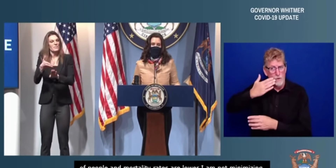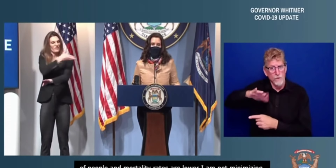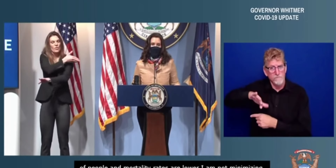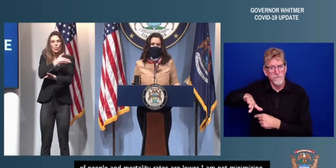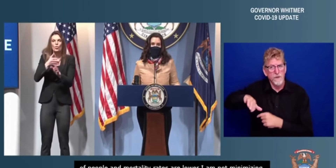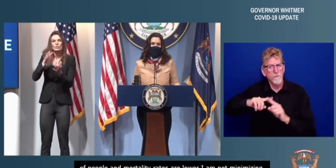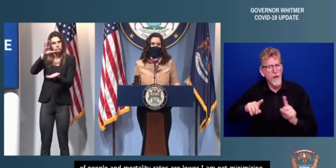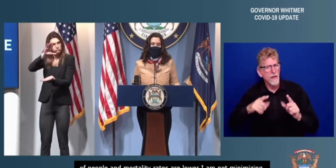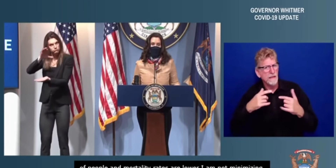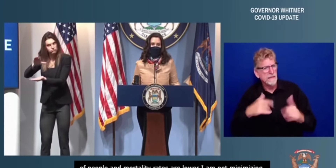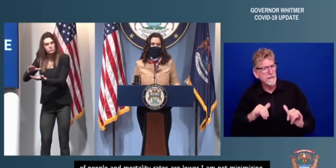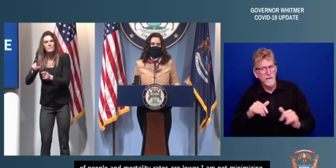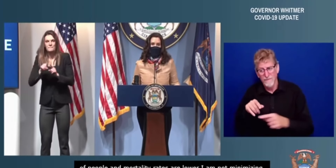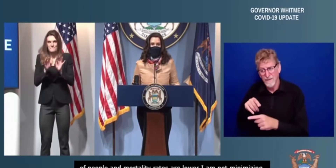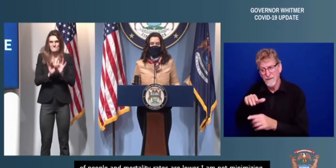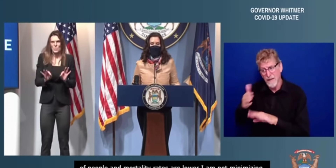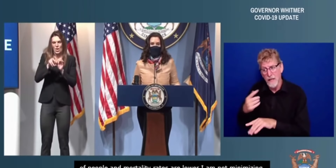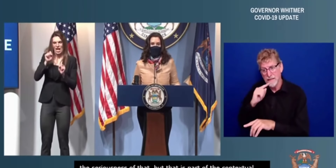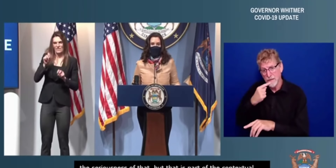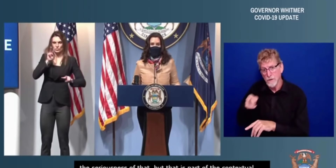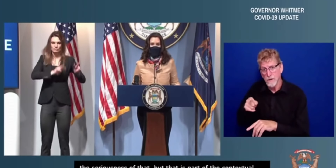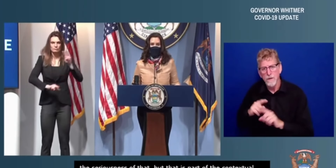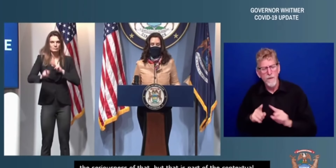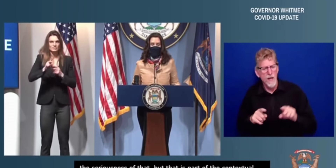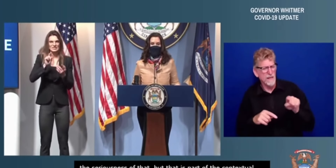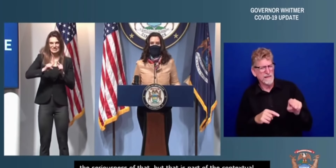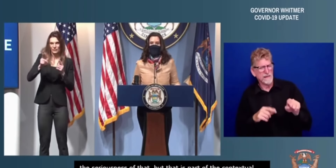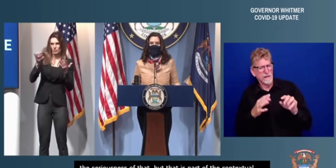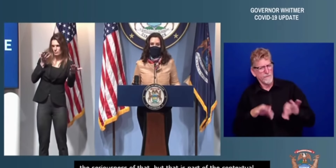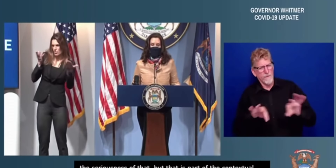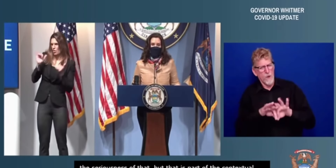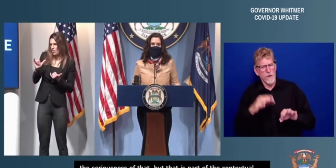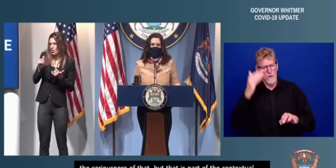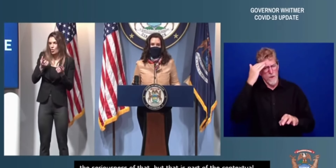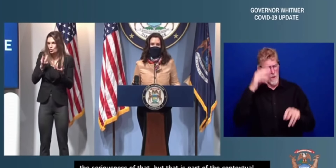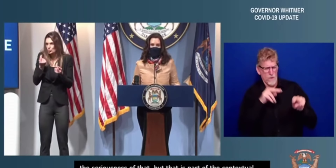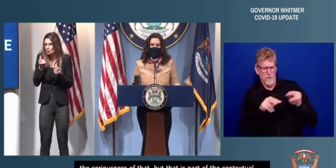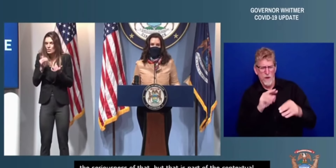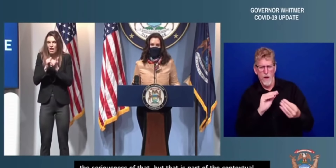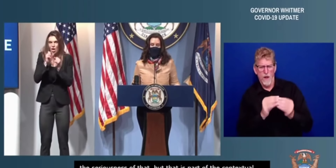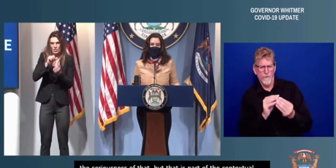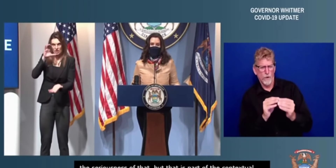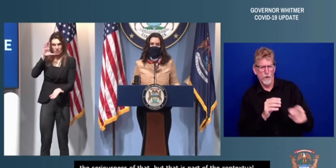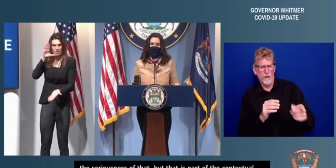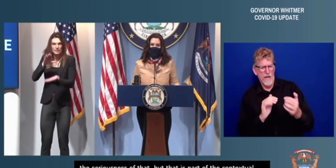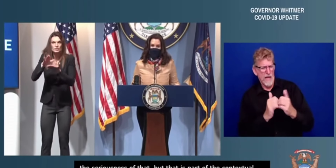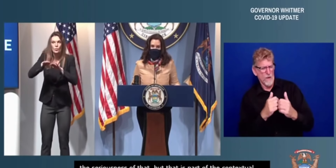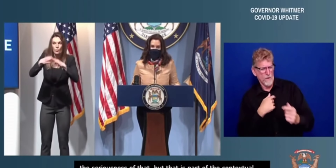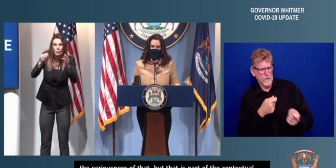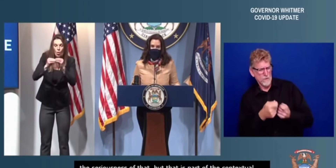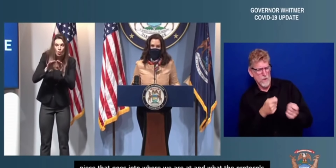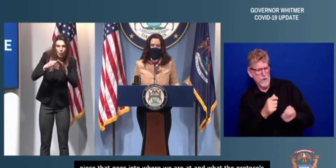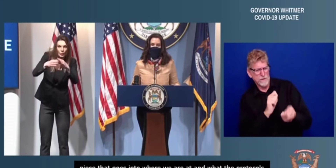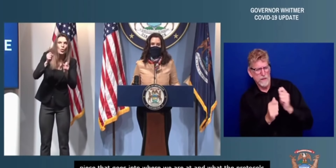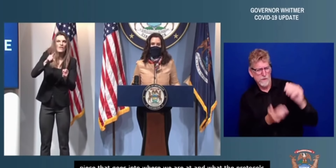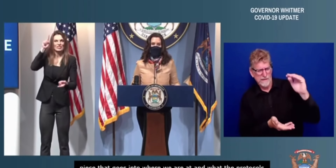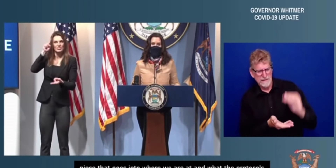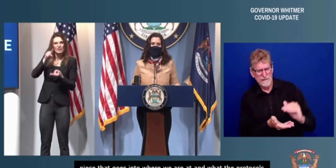into where we're at and what the protocols are and why we have to put the foot on the gas to get the state